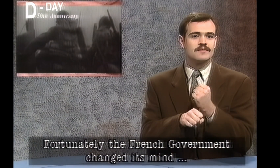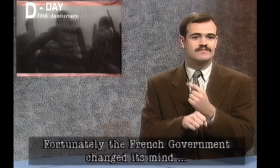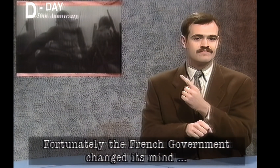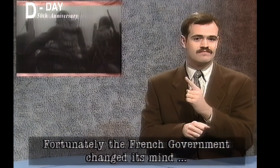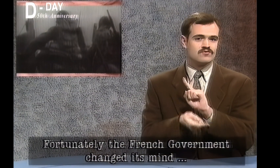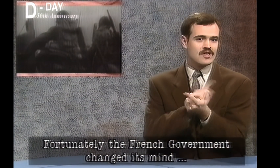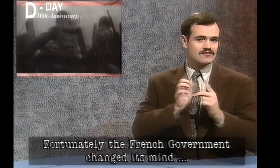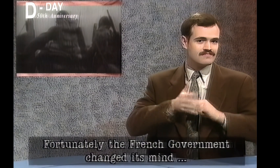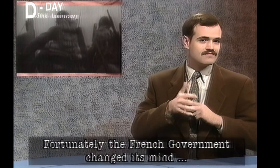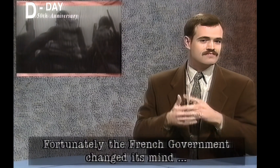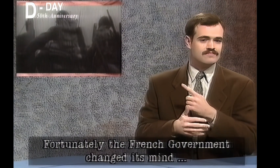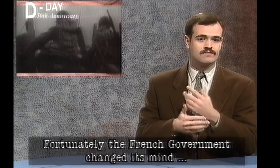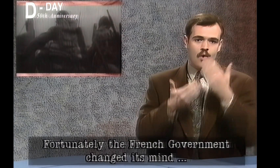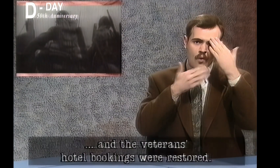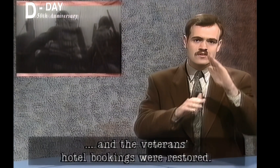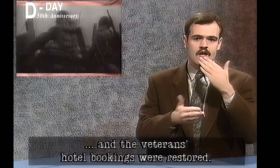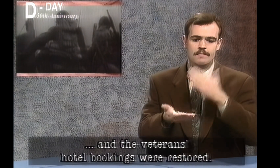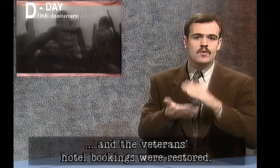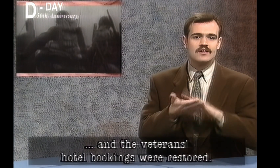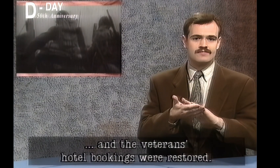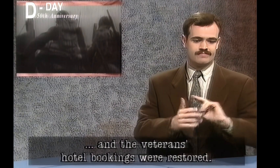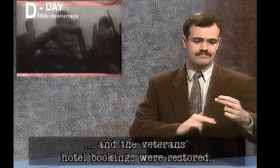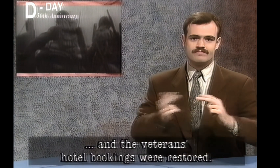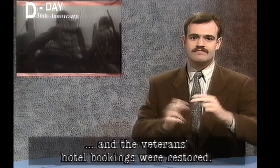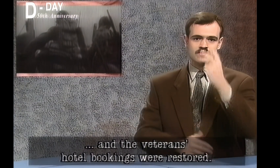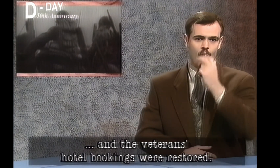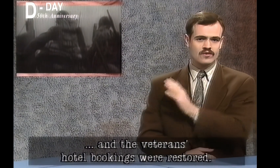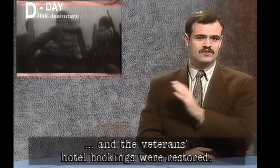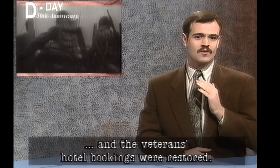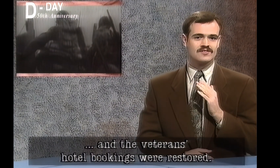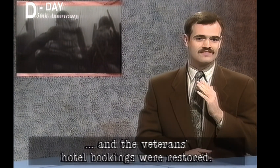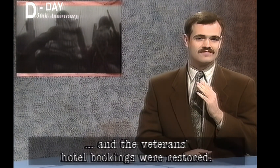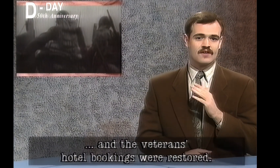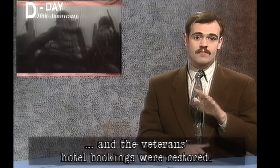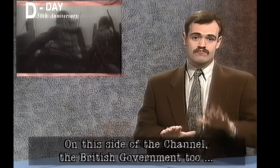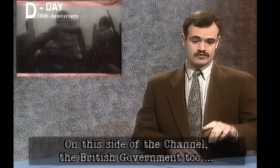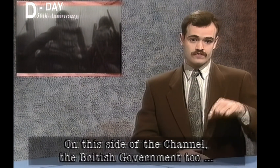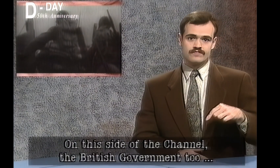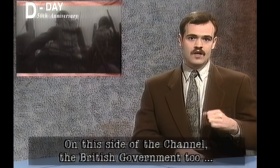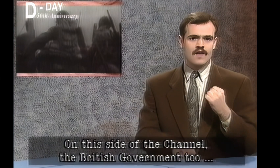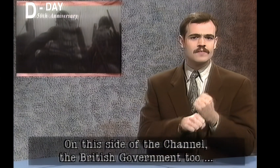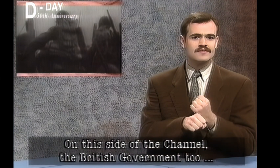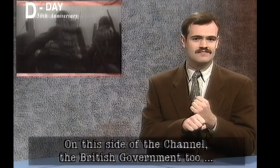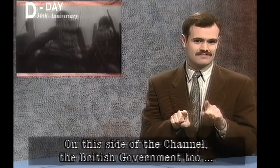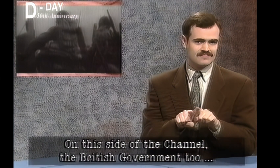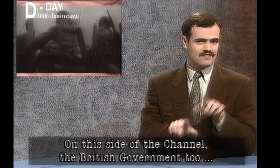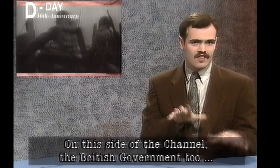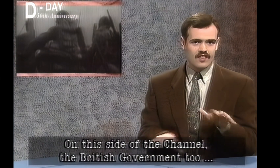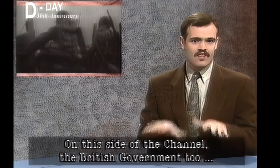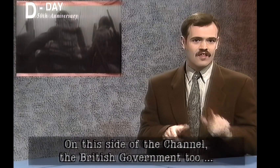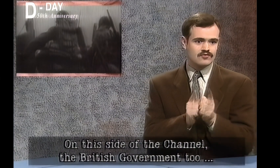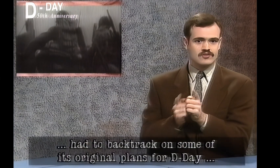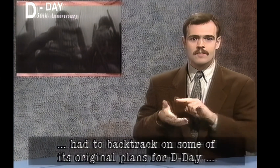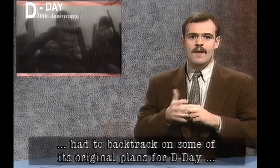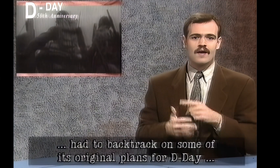Fortunately, the French government changed its mind and the veterans' hotel bookings were restored. On this side of the channel, the British